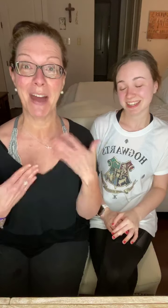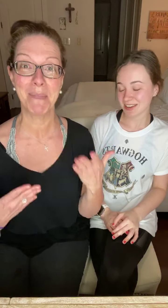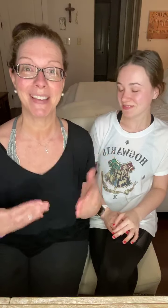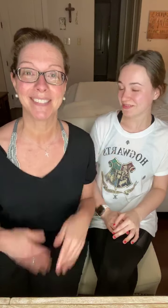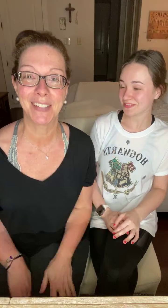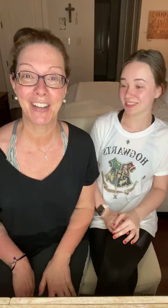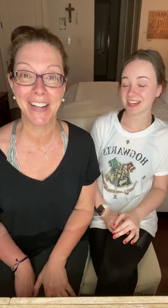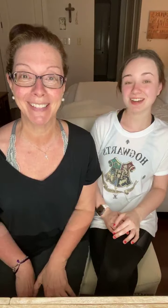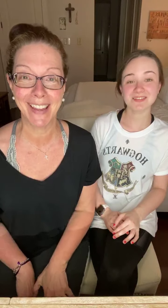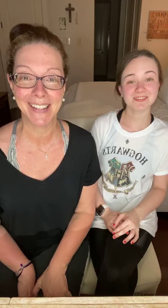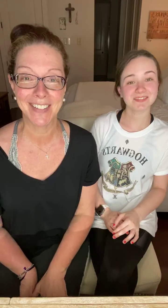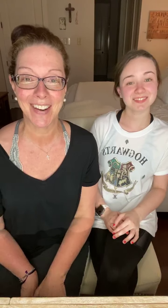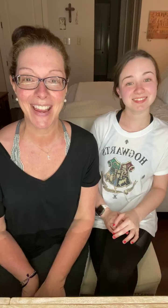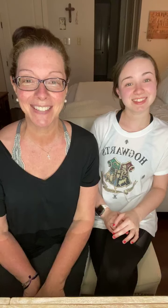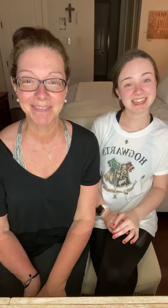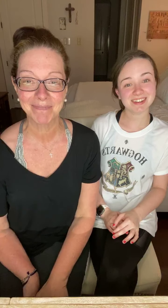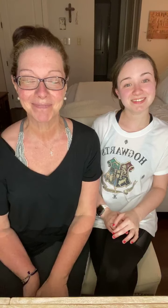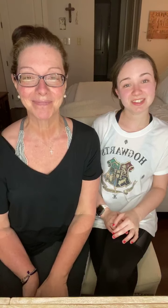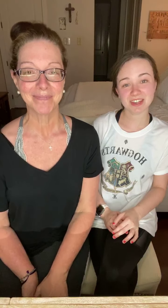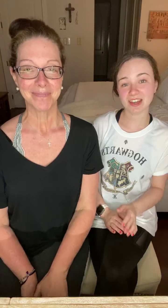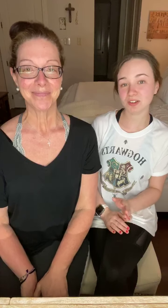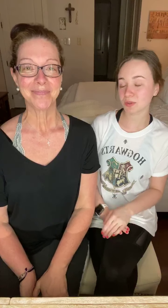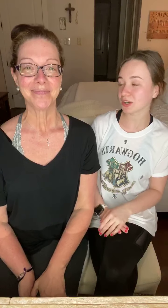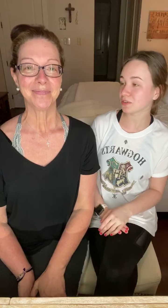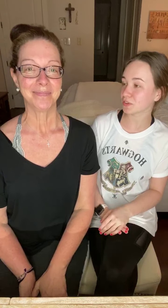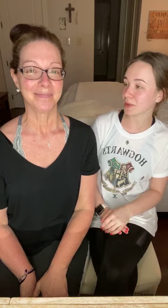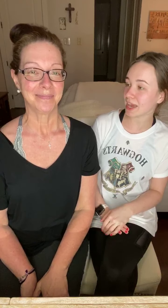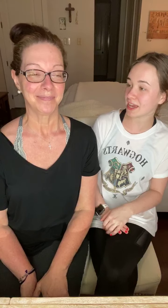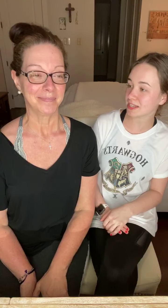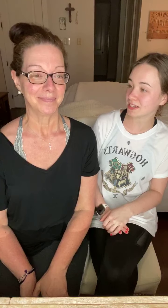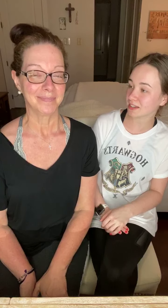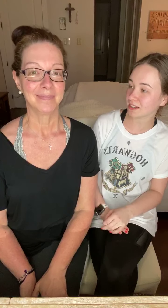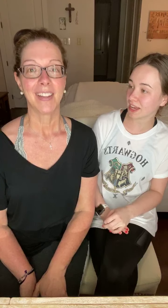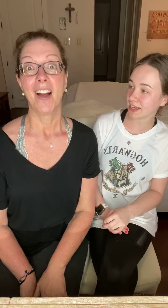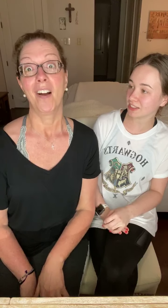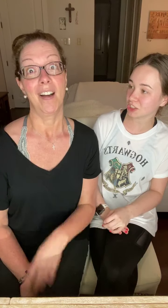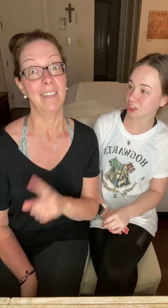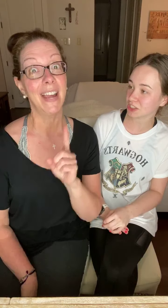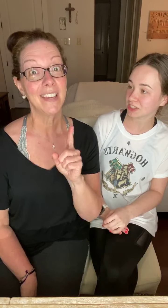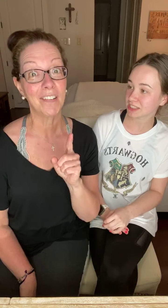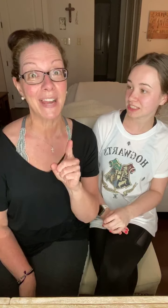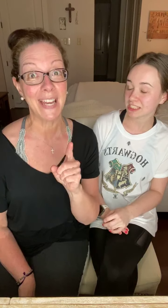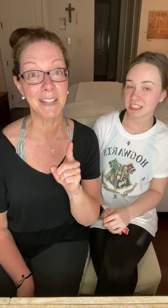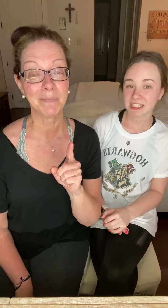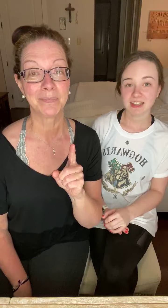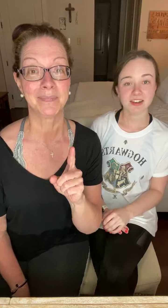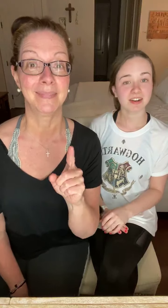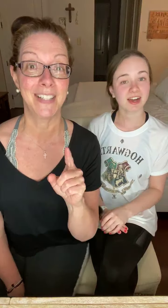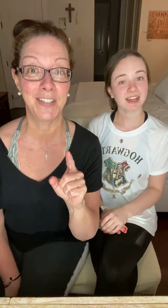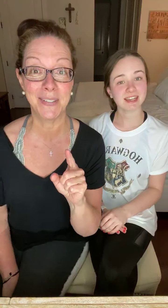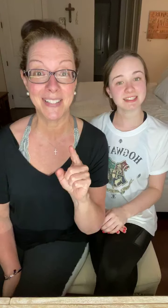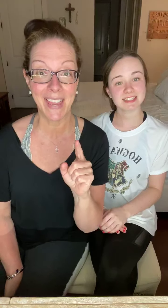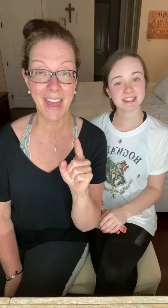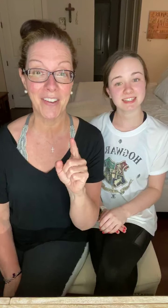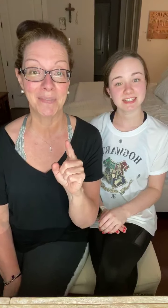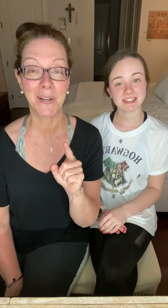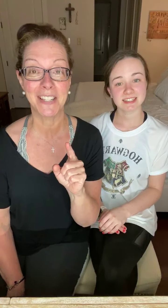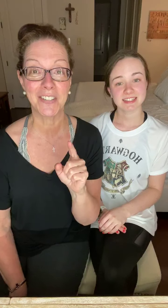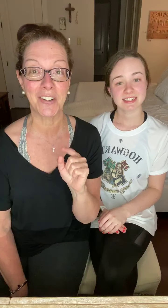Happy. We're learning things, right? Yeah. So you want to go from A to H. All right. Y'all ready? All Let's do it together. We're going to start